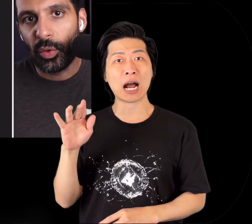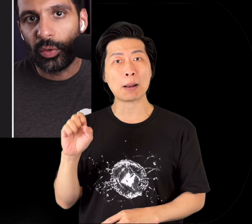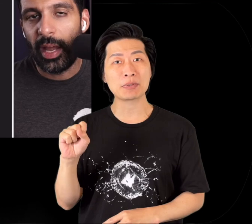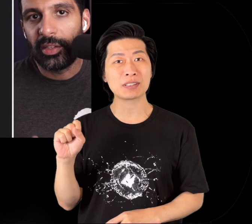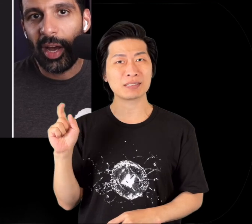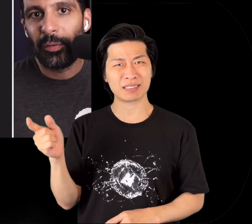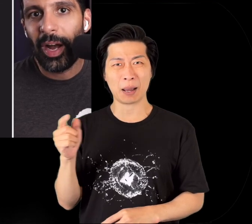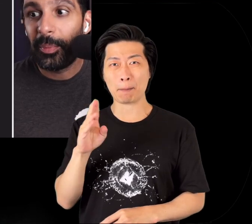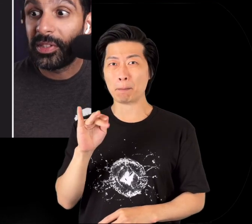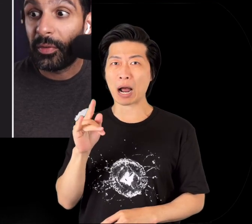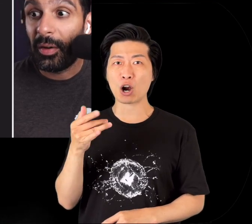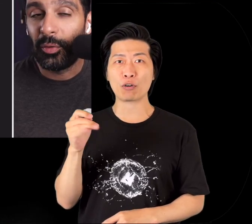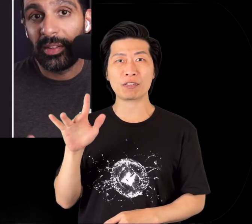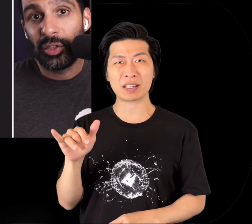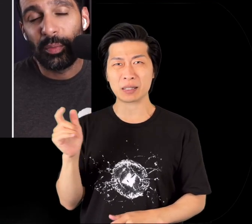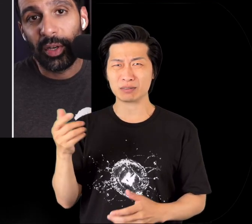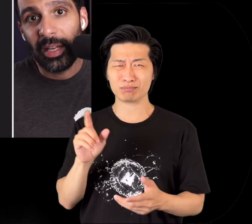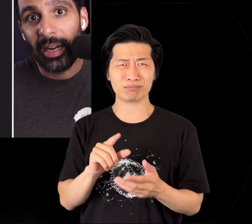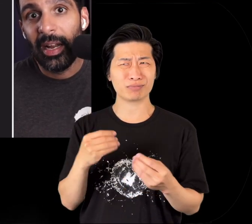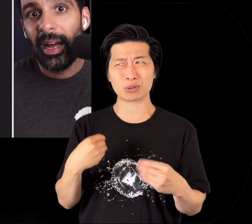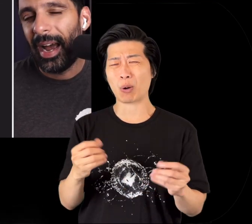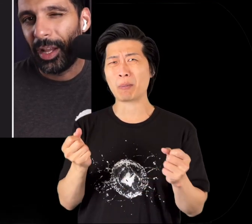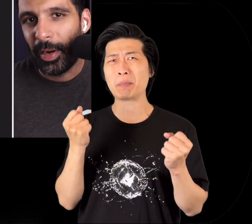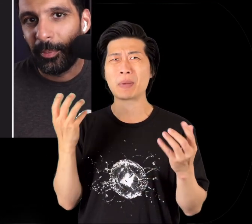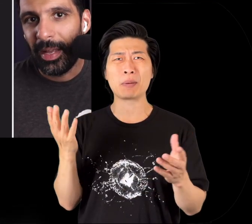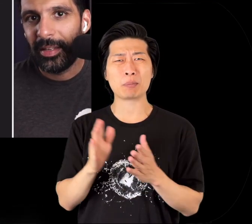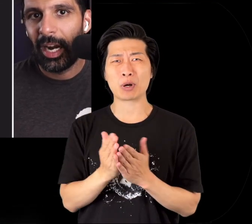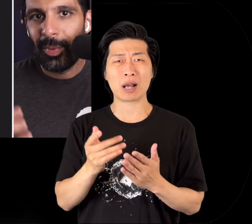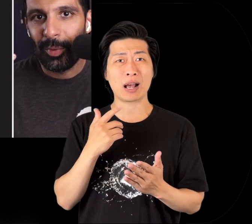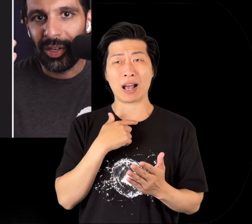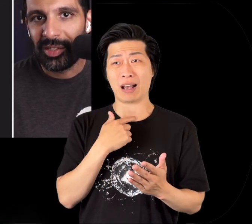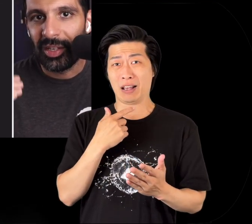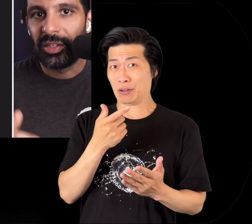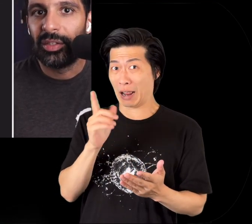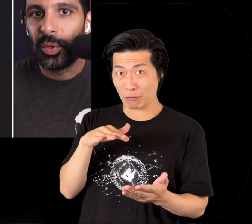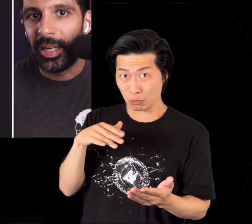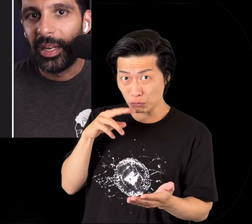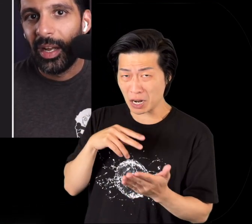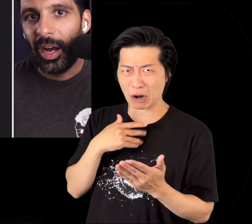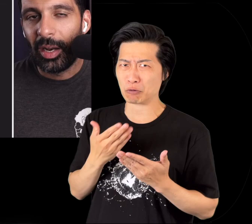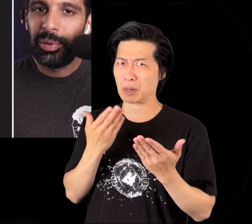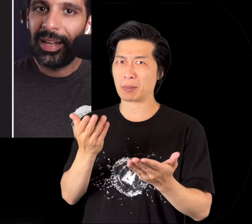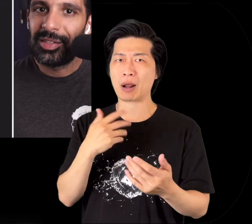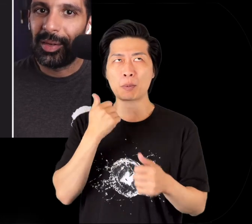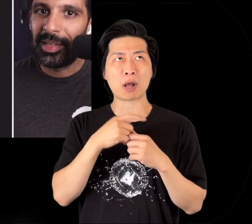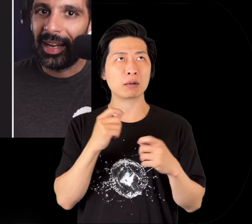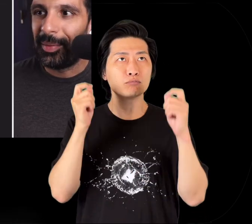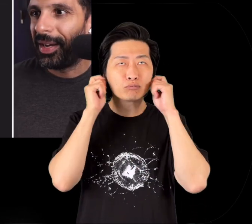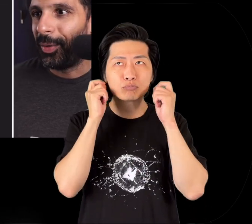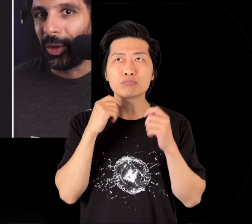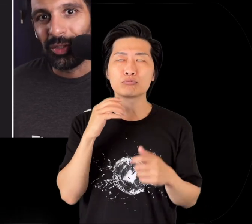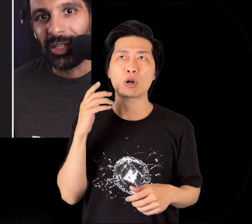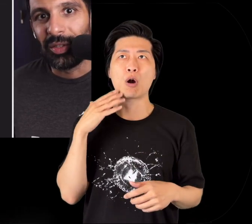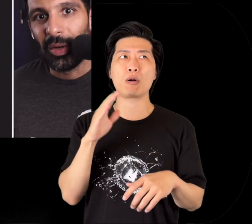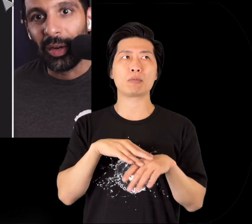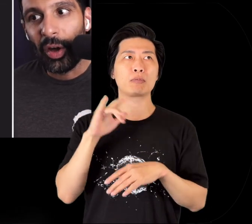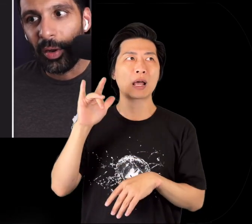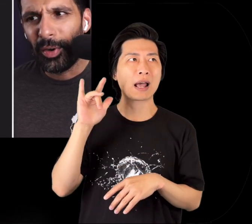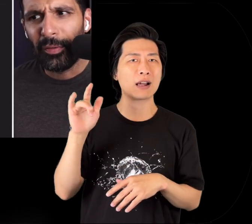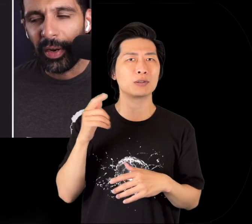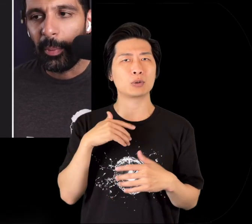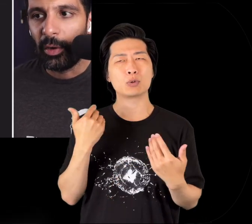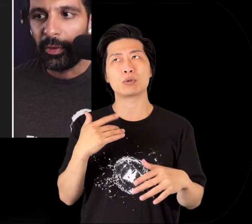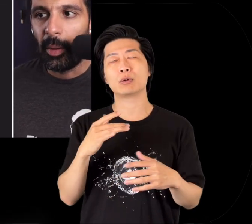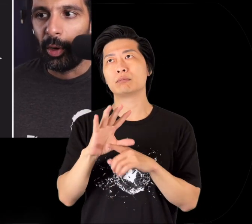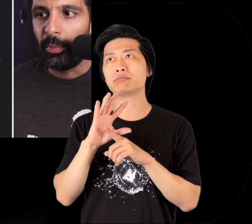which sold a ton of copies. If you haven't read this book yet, I highly recommend it. I remember listening to it on a plane sometime while I was listening to it on